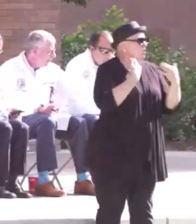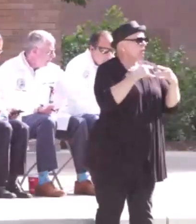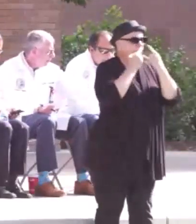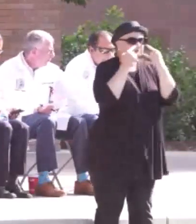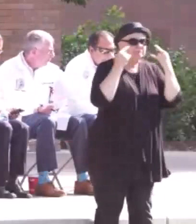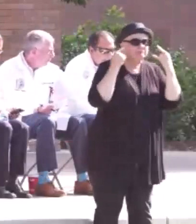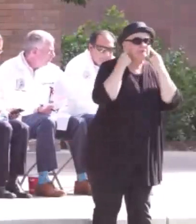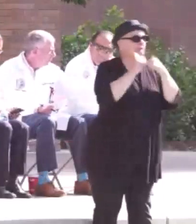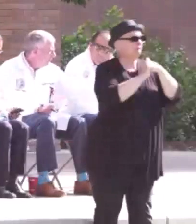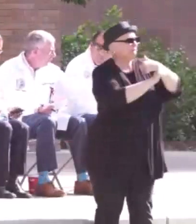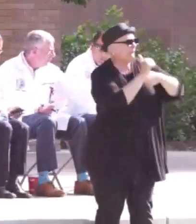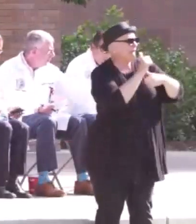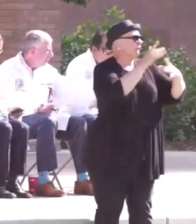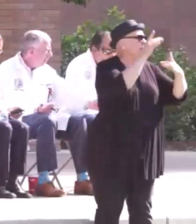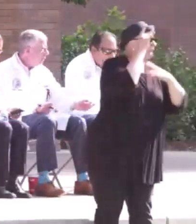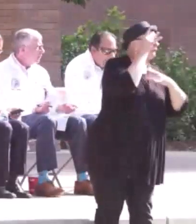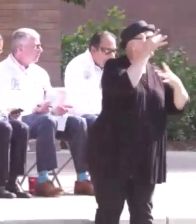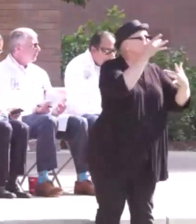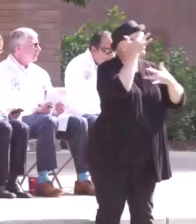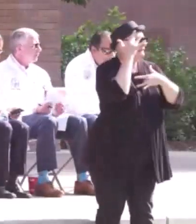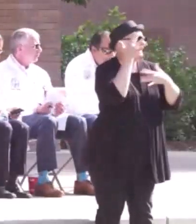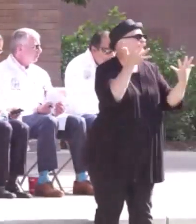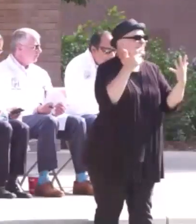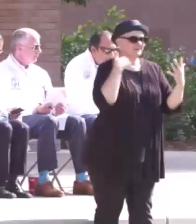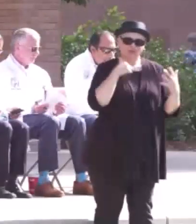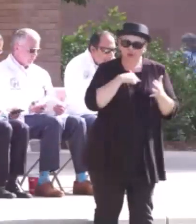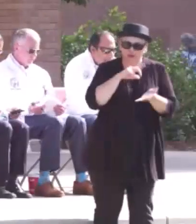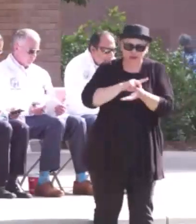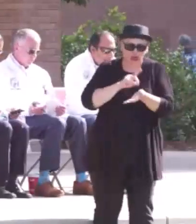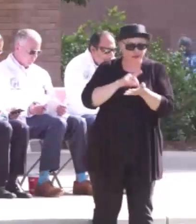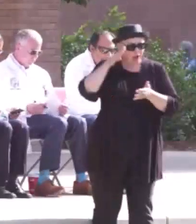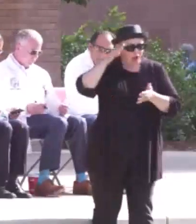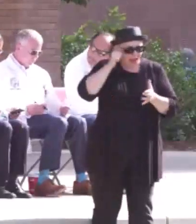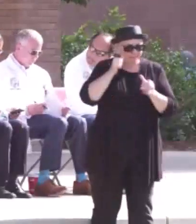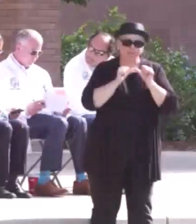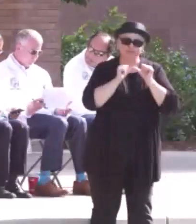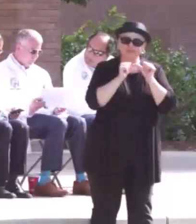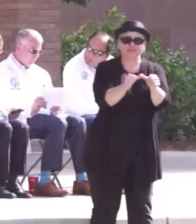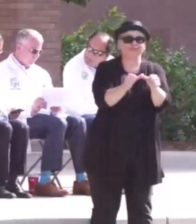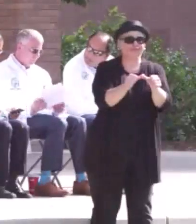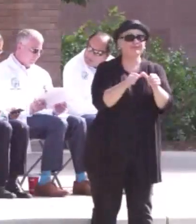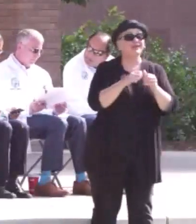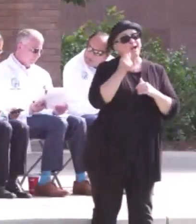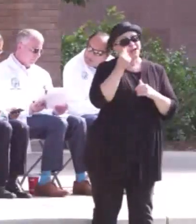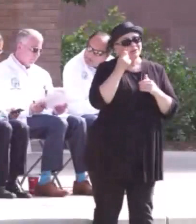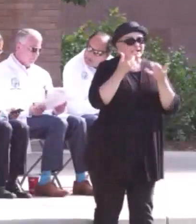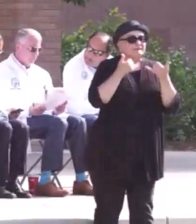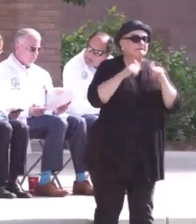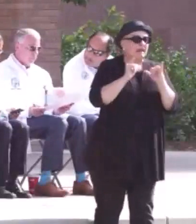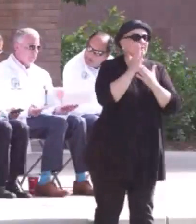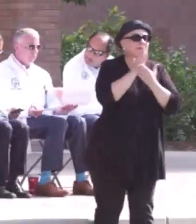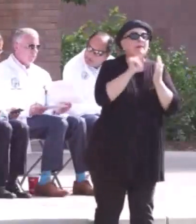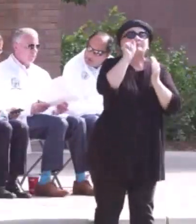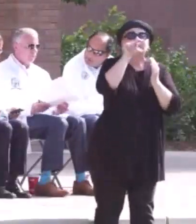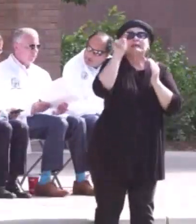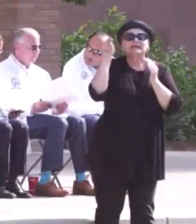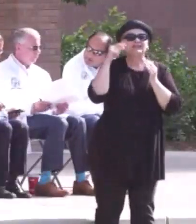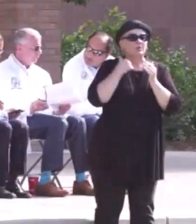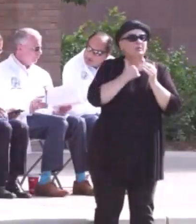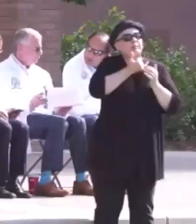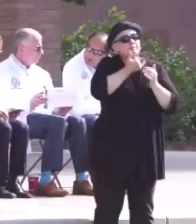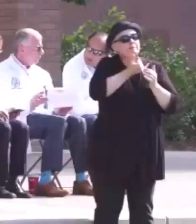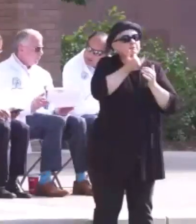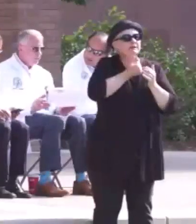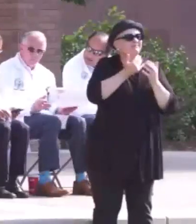Protect and defend the things we've got right. Undoubtedly, we've still got others wrong, and we are going to need your help to